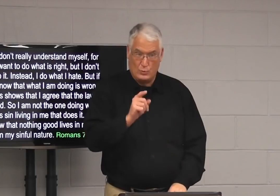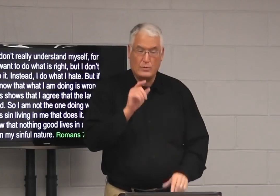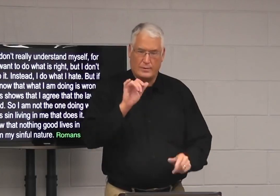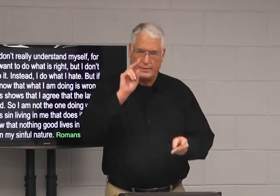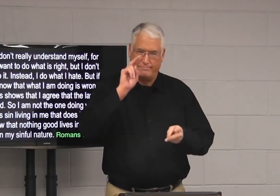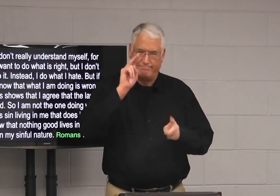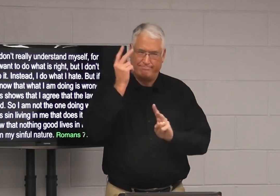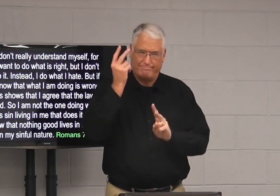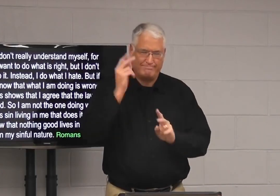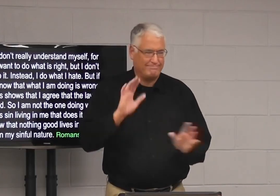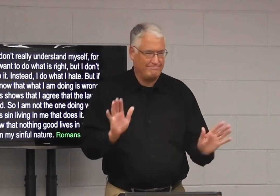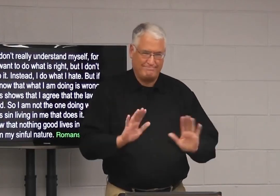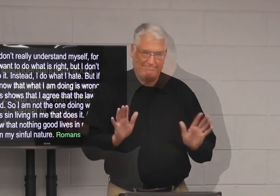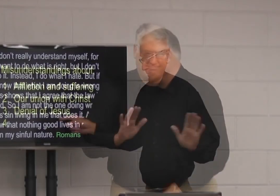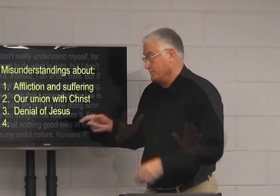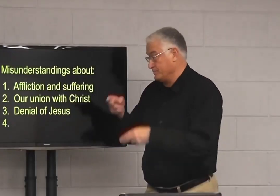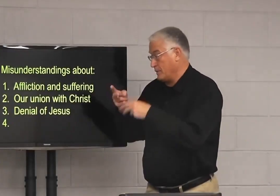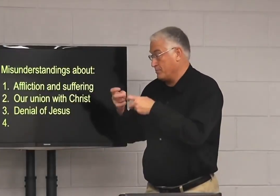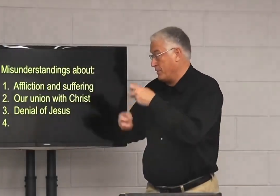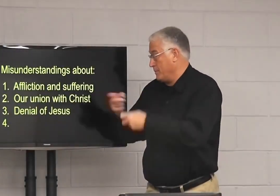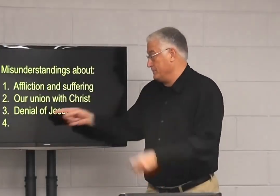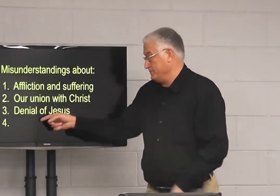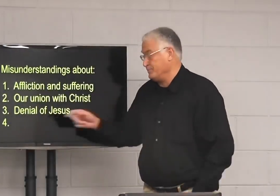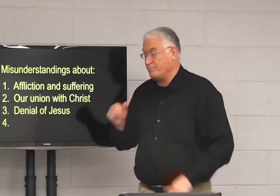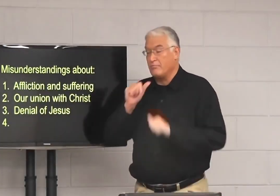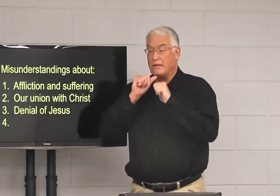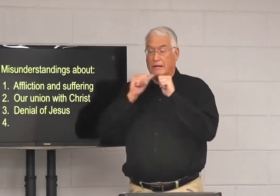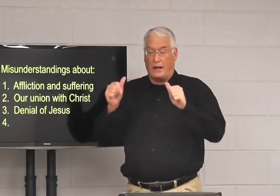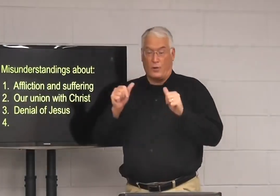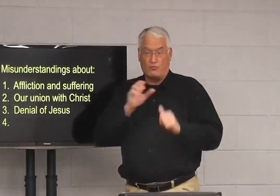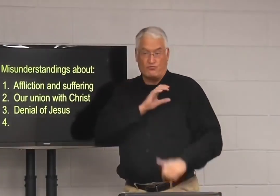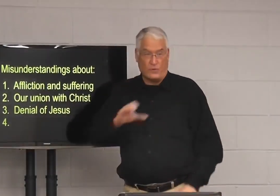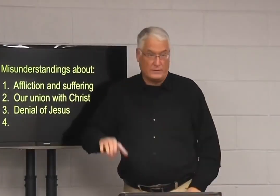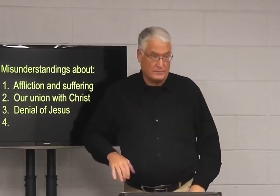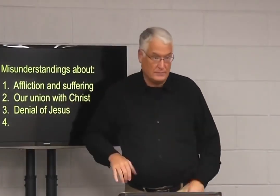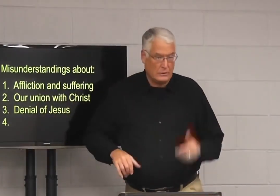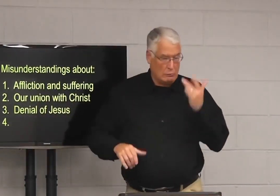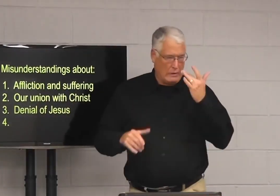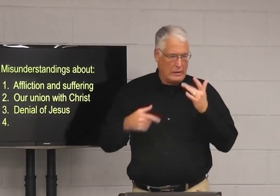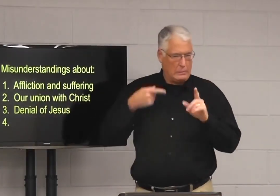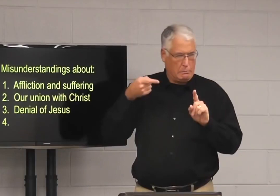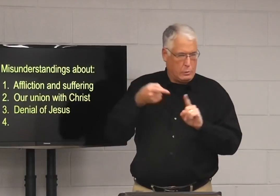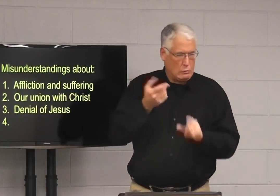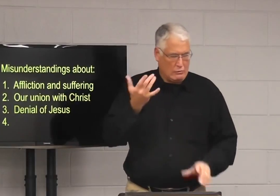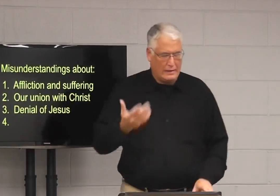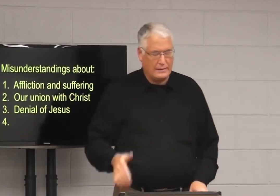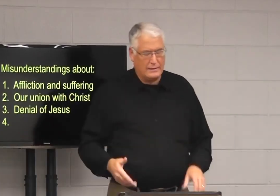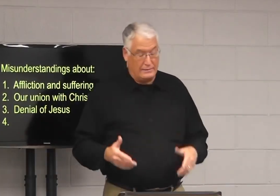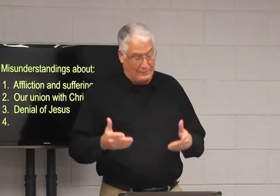That's the third one, is the denial of Jesus. or Christ.